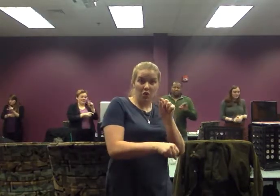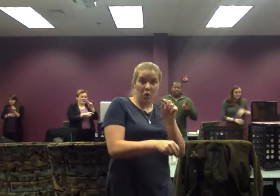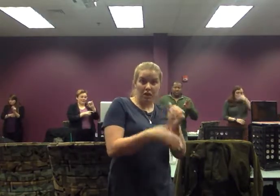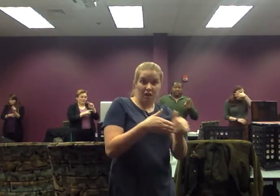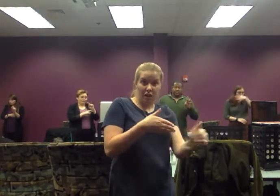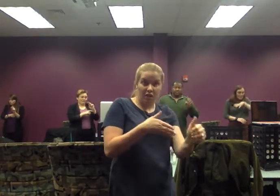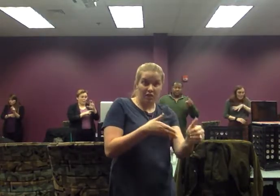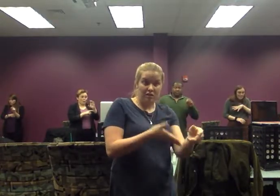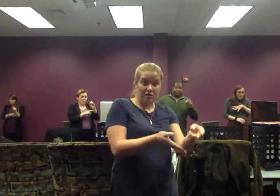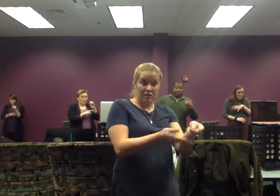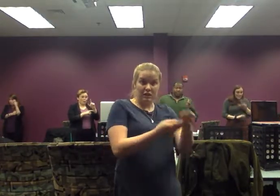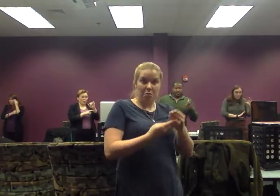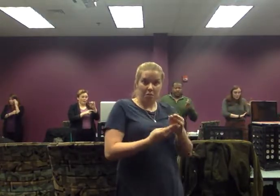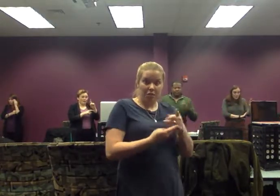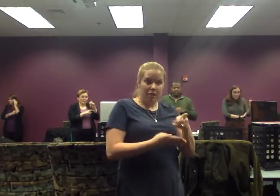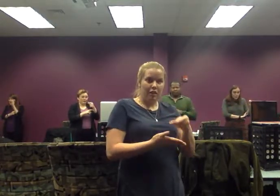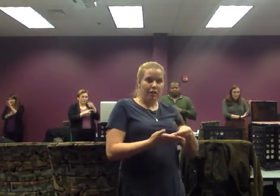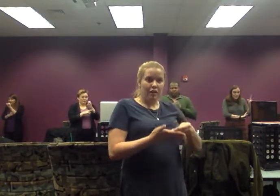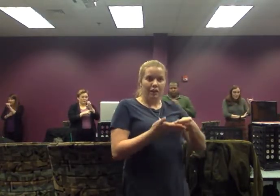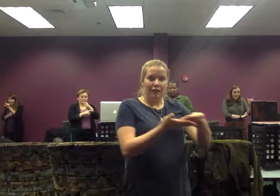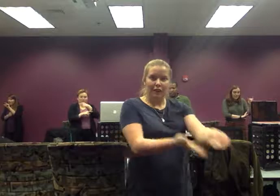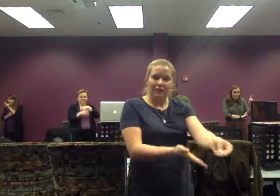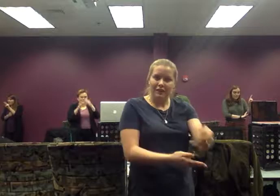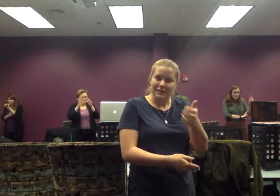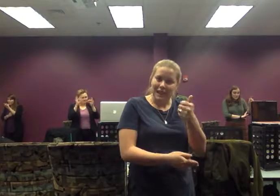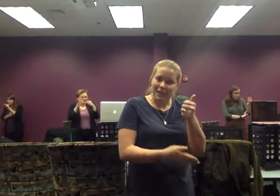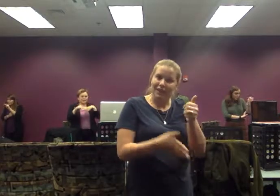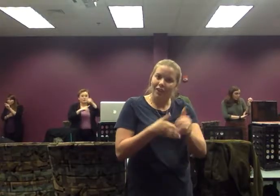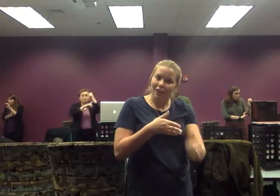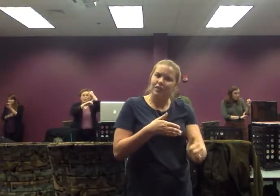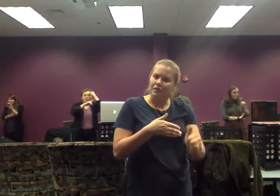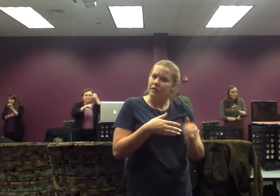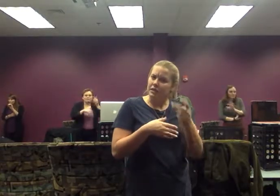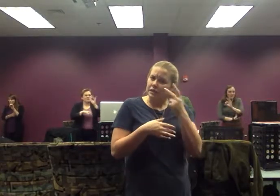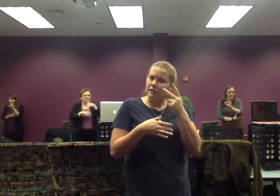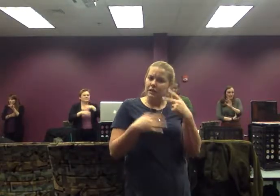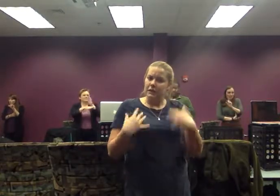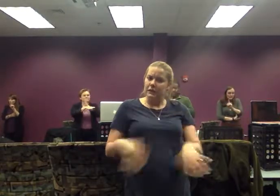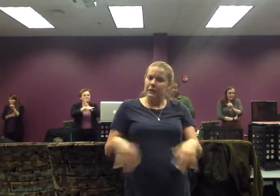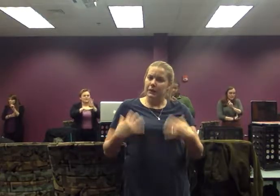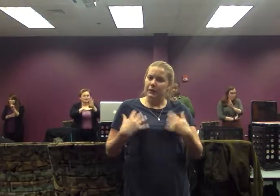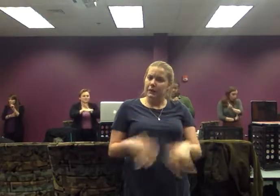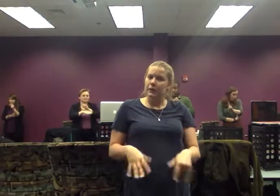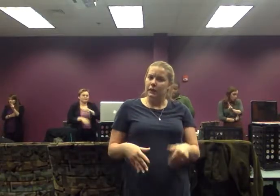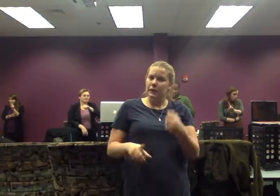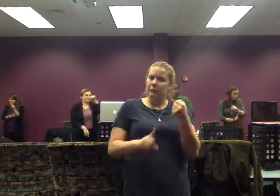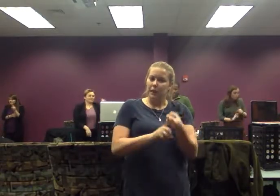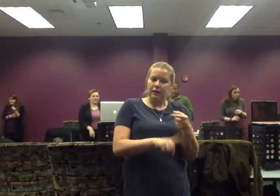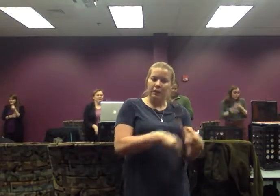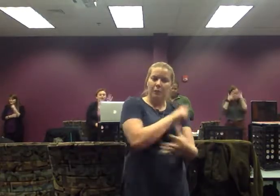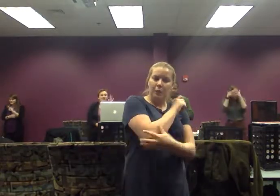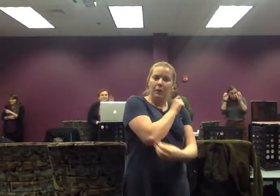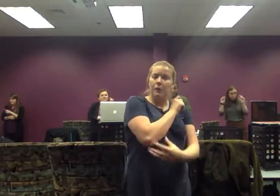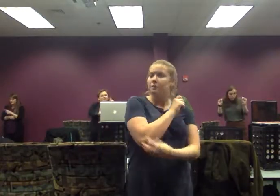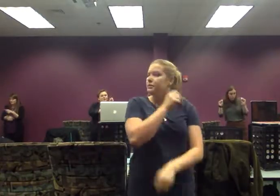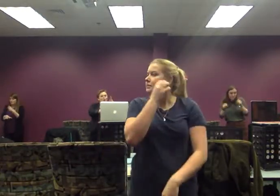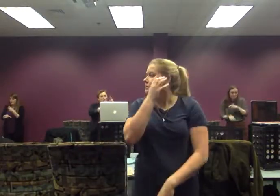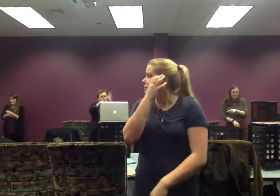is business, followed by FDR, with Hoover in between, and FDR saying we, the